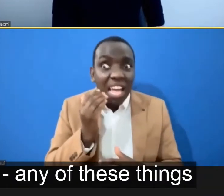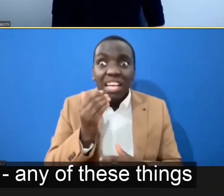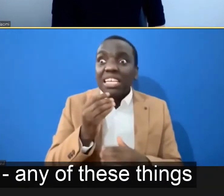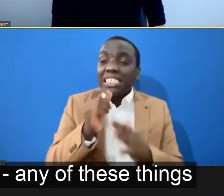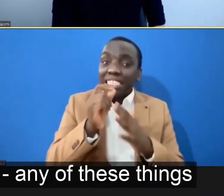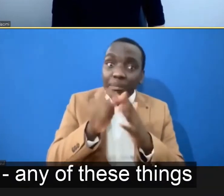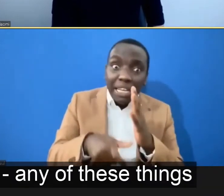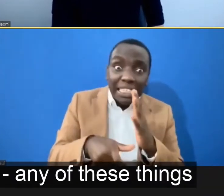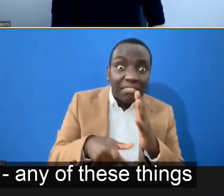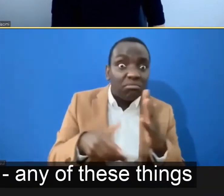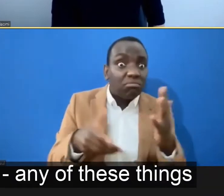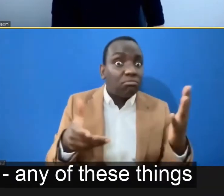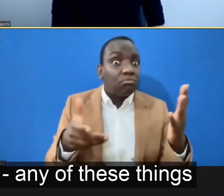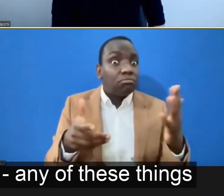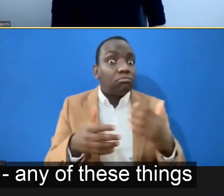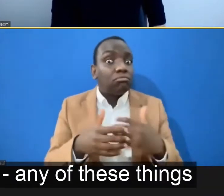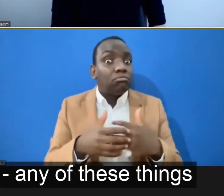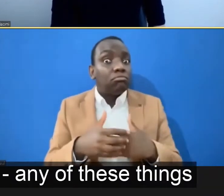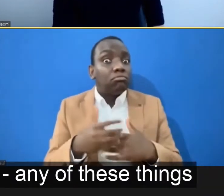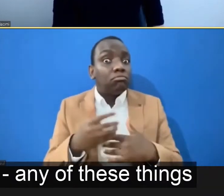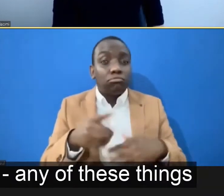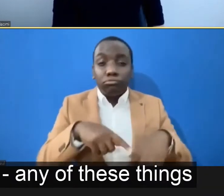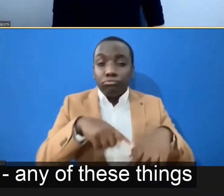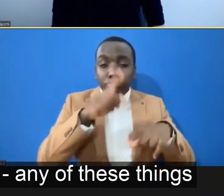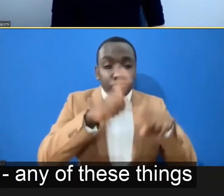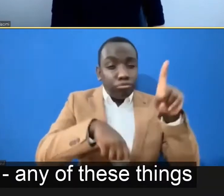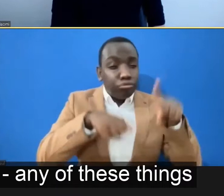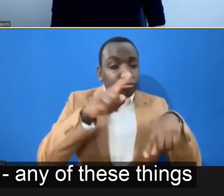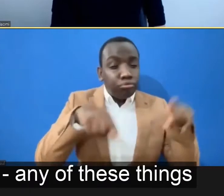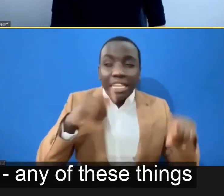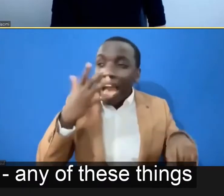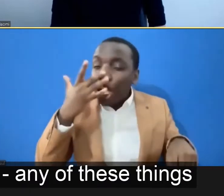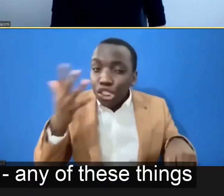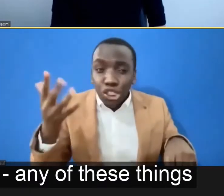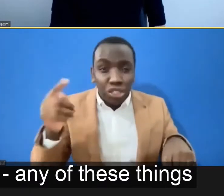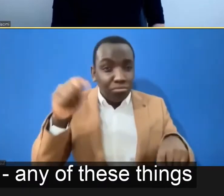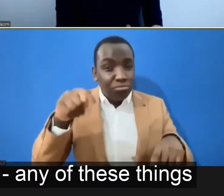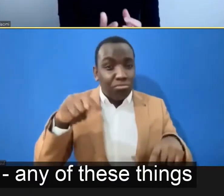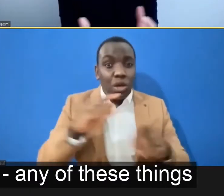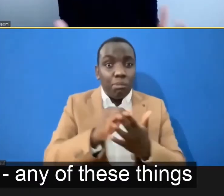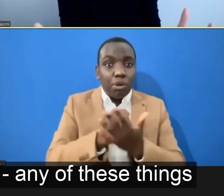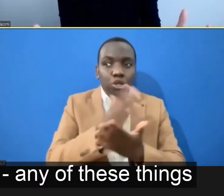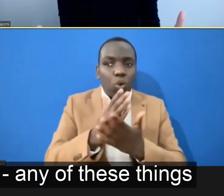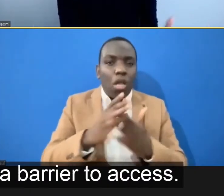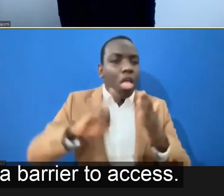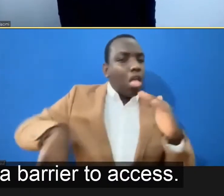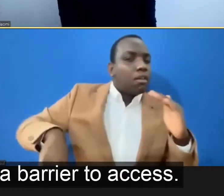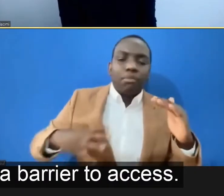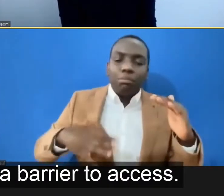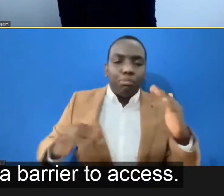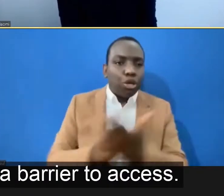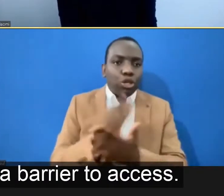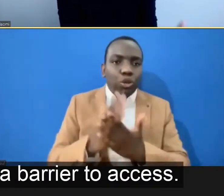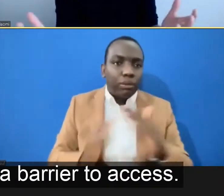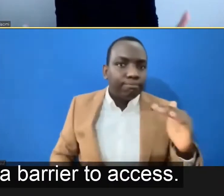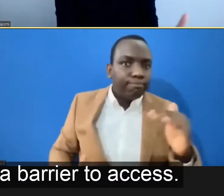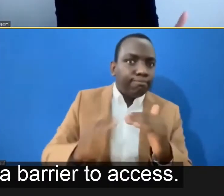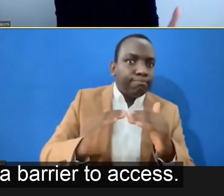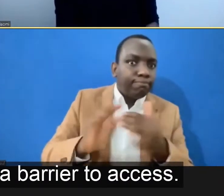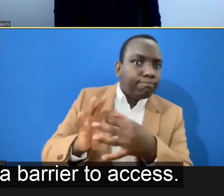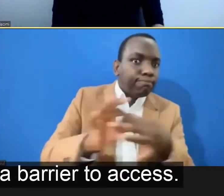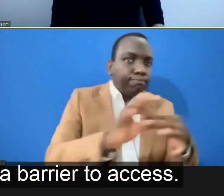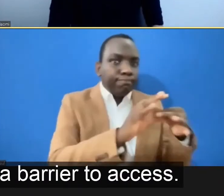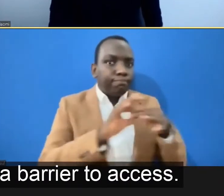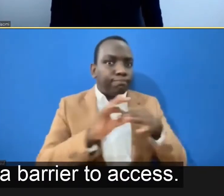Class, gender, race, disability, any of these things, age, they should not